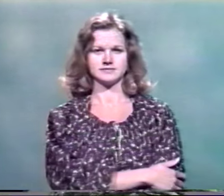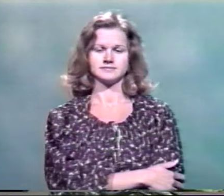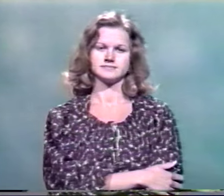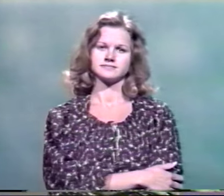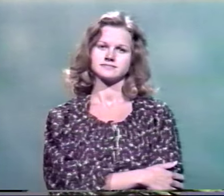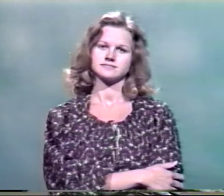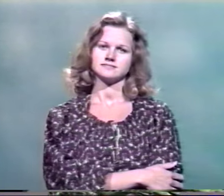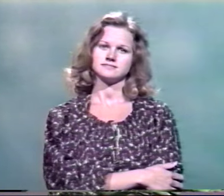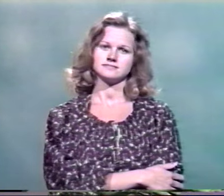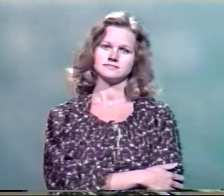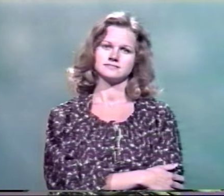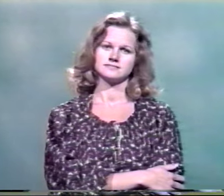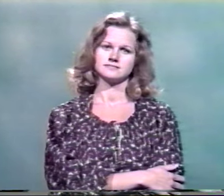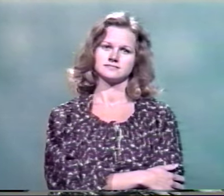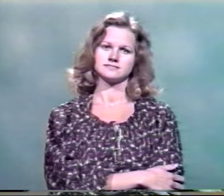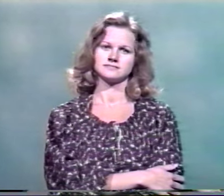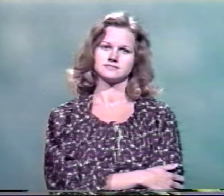It happened I was in the living room watching TV.